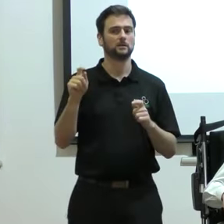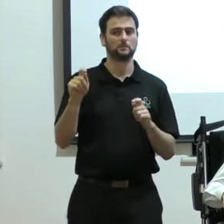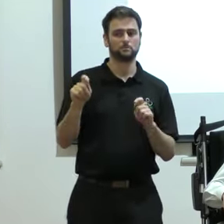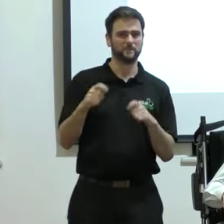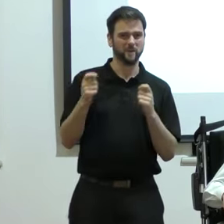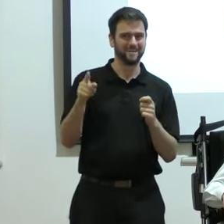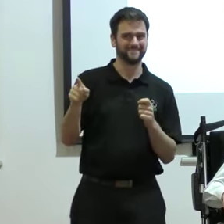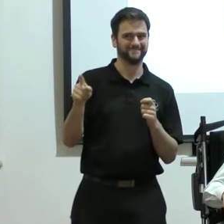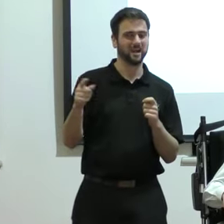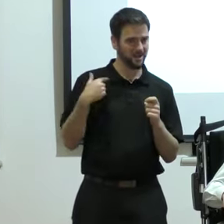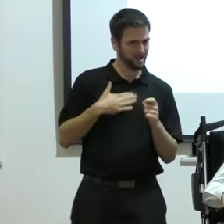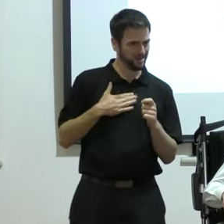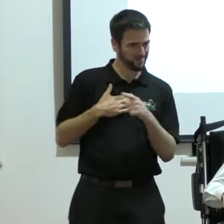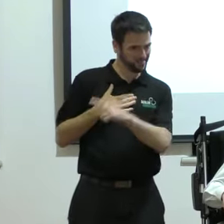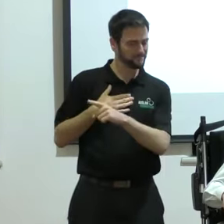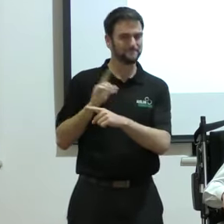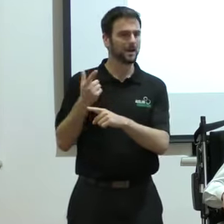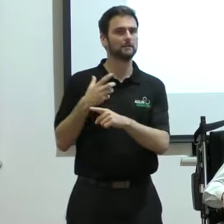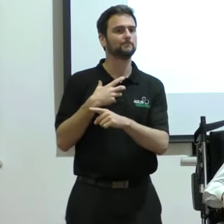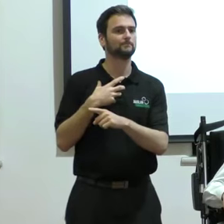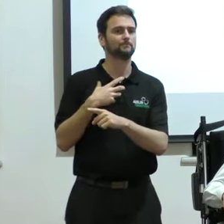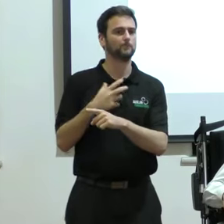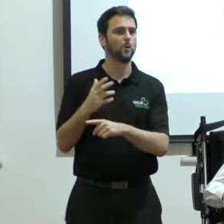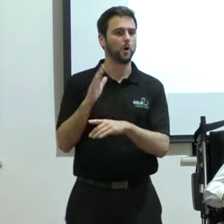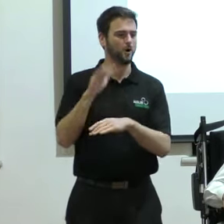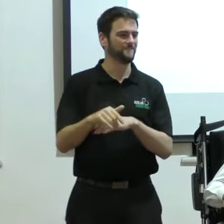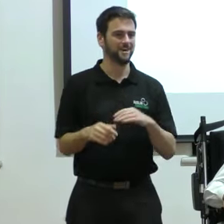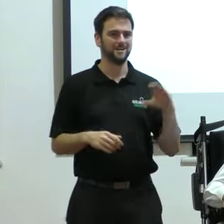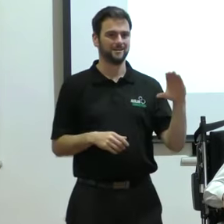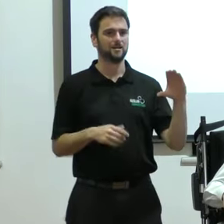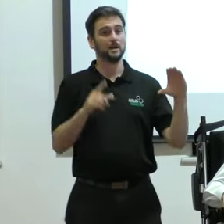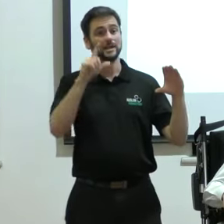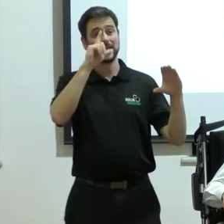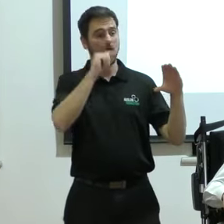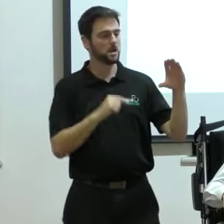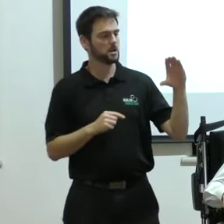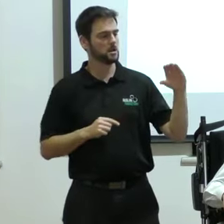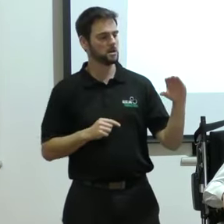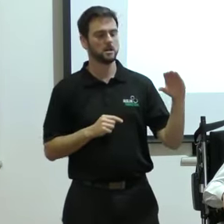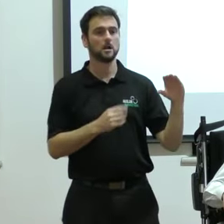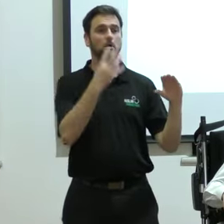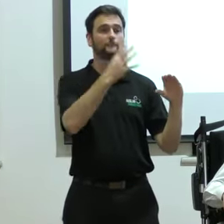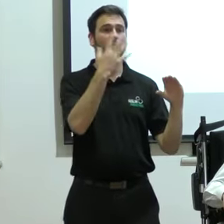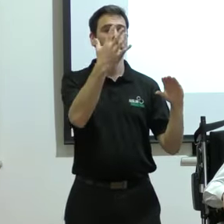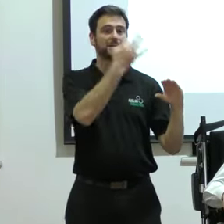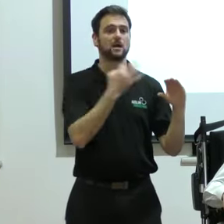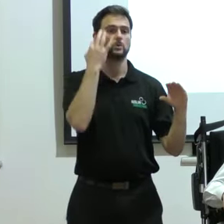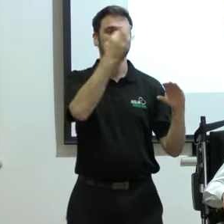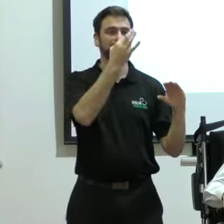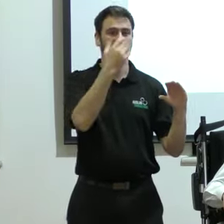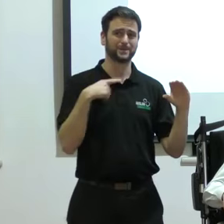So functionally, at that rate, you can only pay them. You can only get 45 hours of personal care. But if you feel